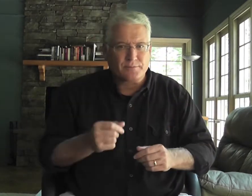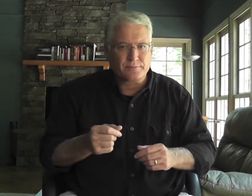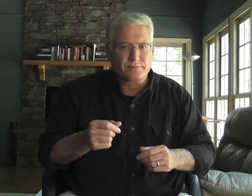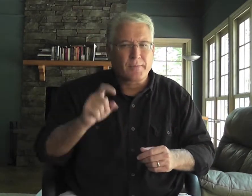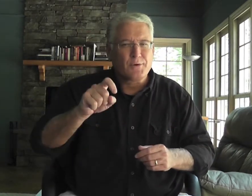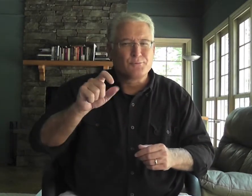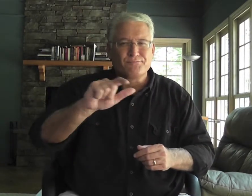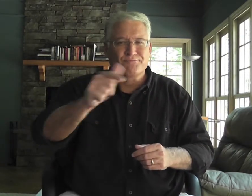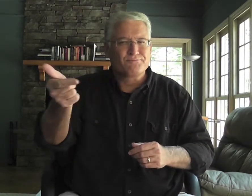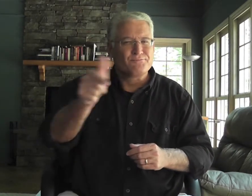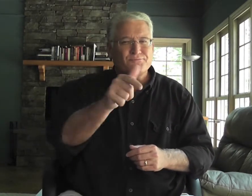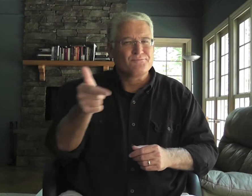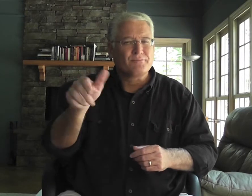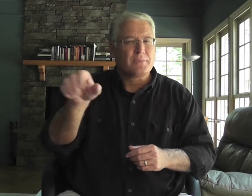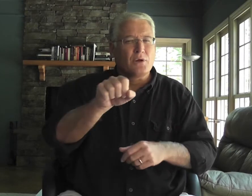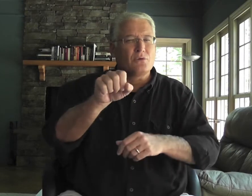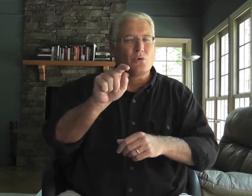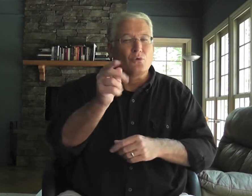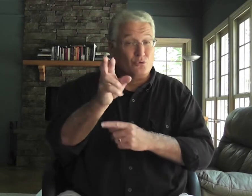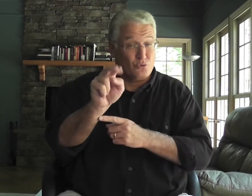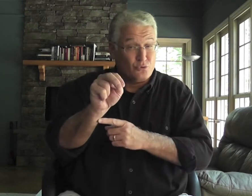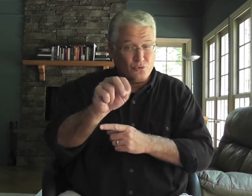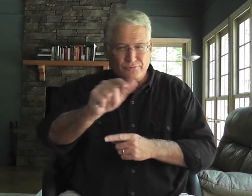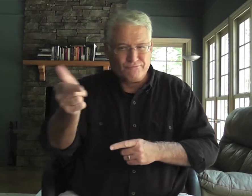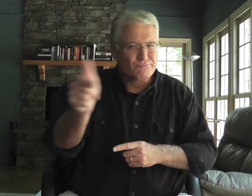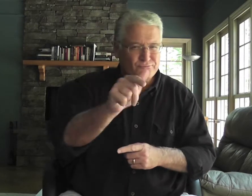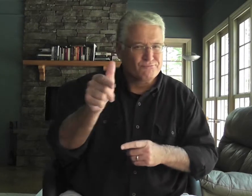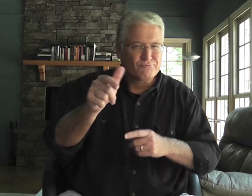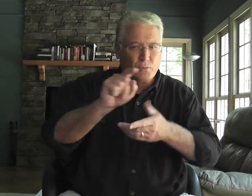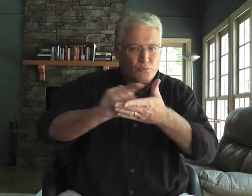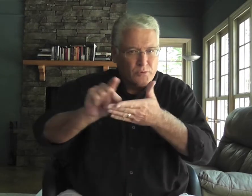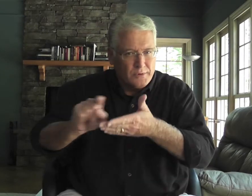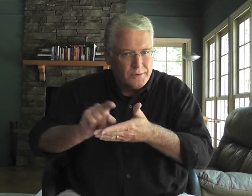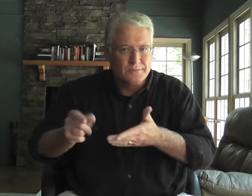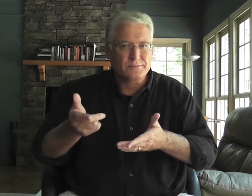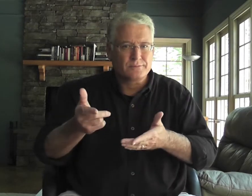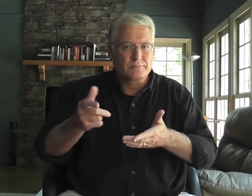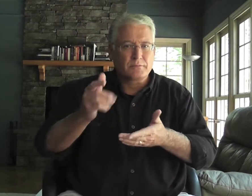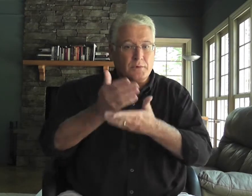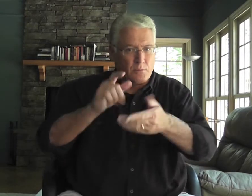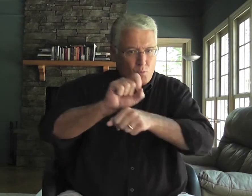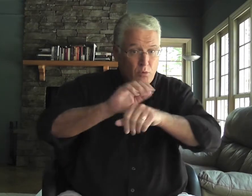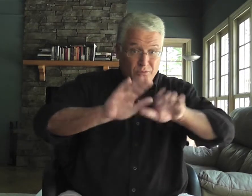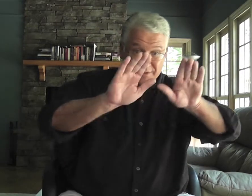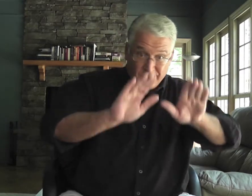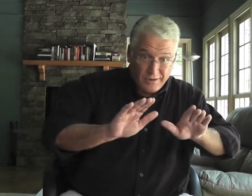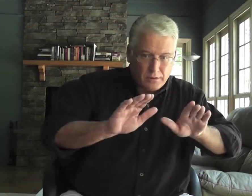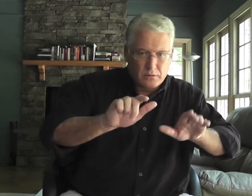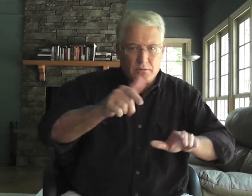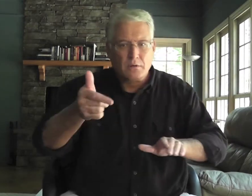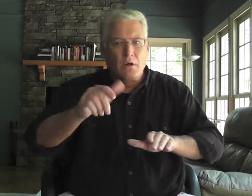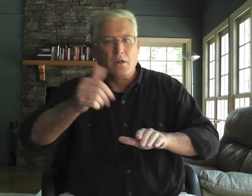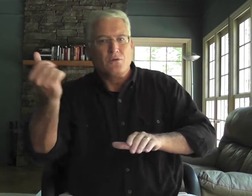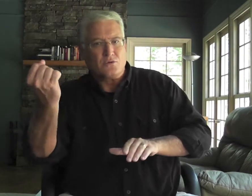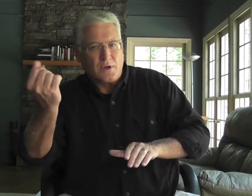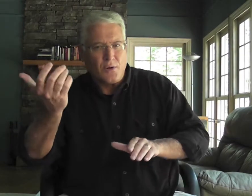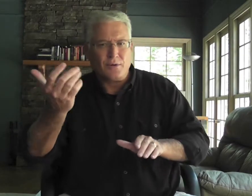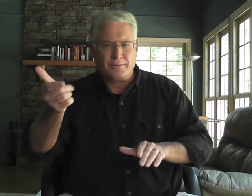can't help it. For instance, a fireman, sometimes they take turns and they work. Some work on Sunday, some work on Saturday, and they go back